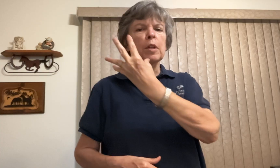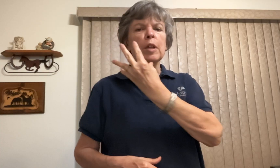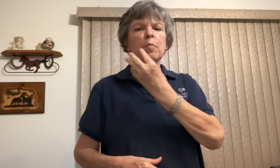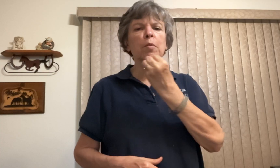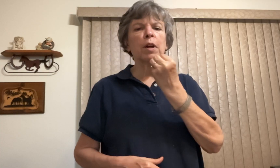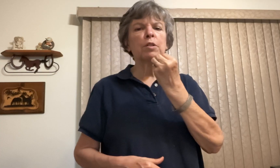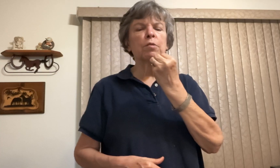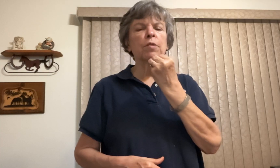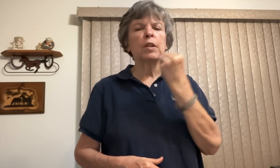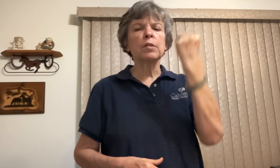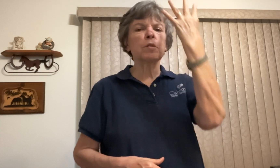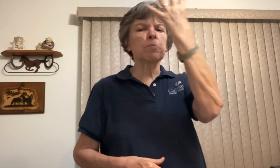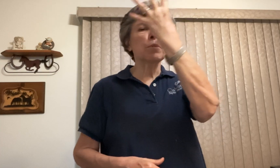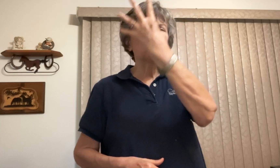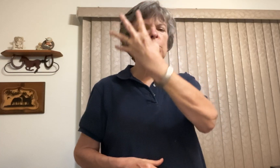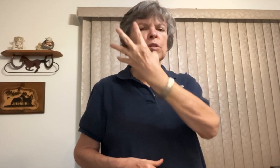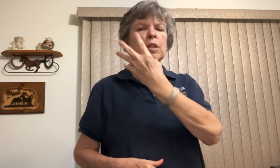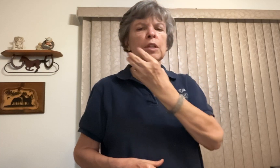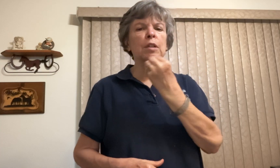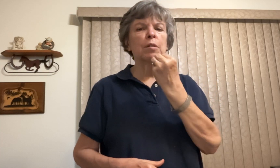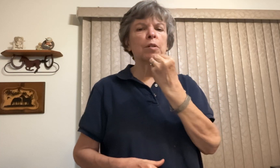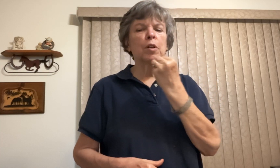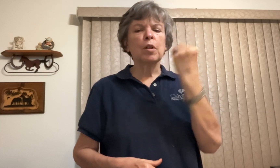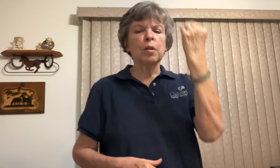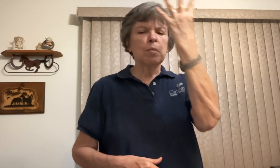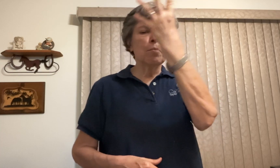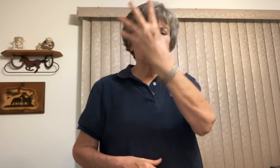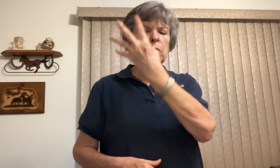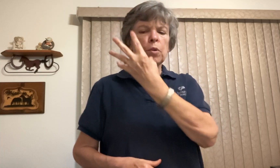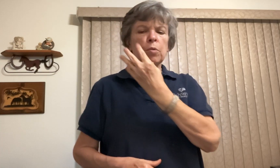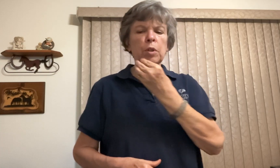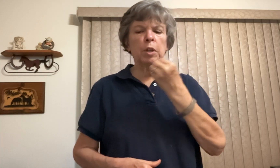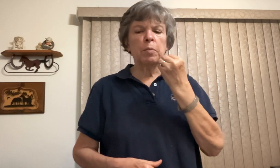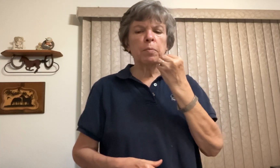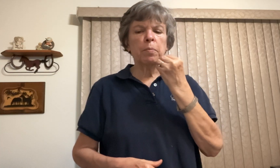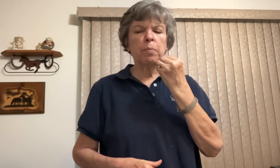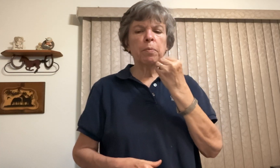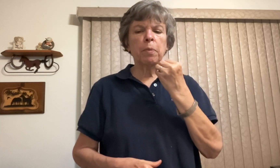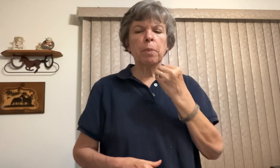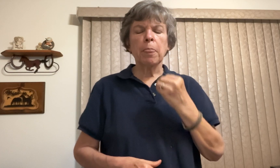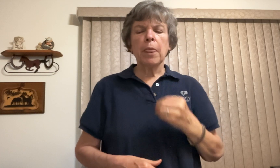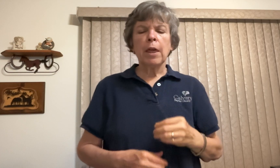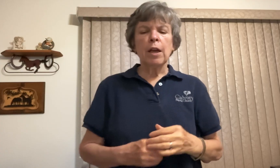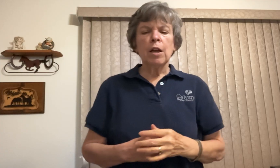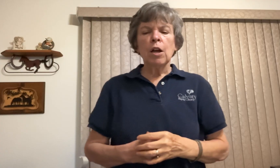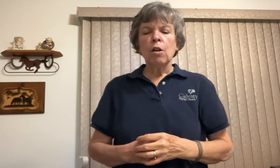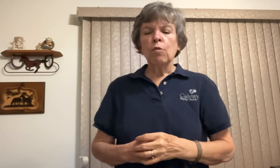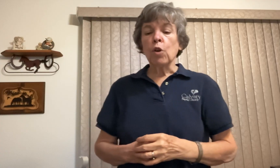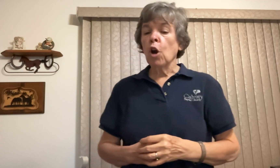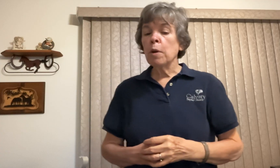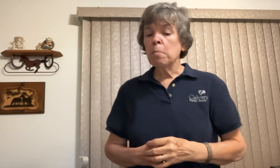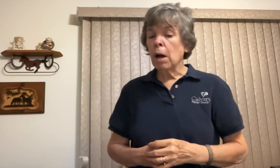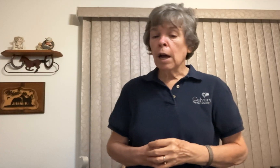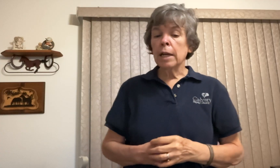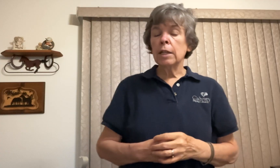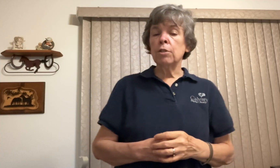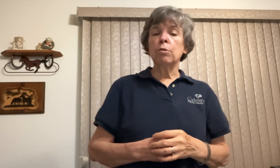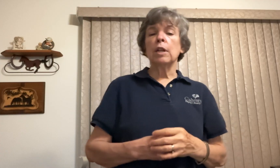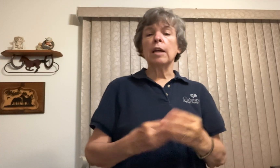come around your face. Beauty. Beauty. For hurry by, you could actually